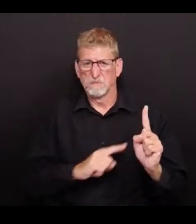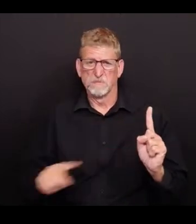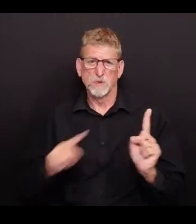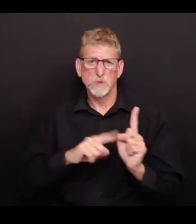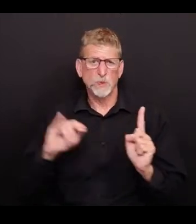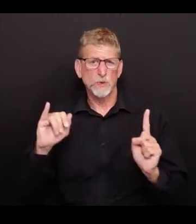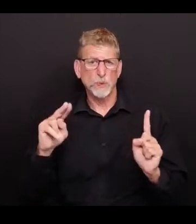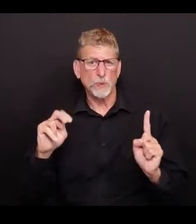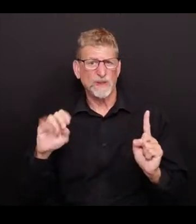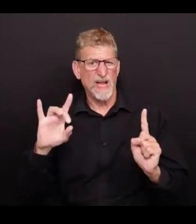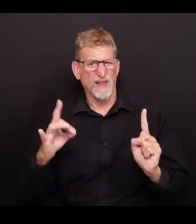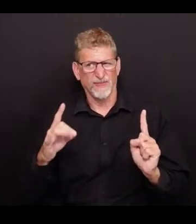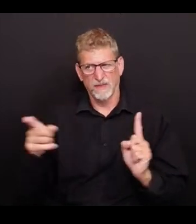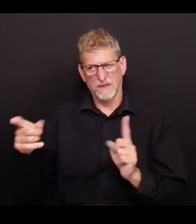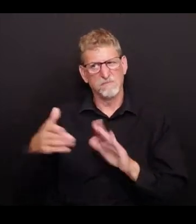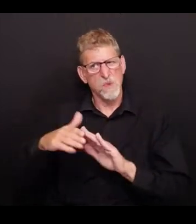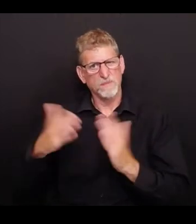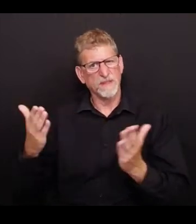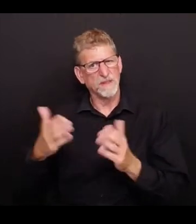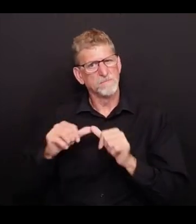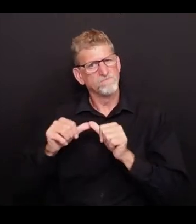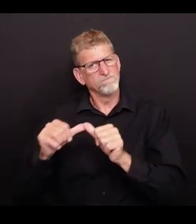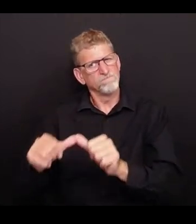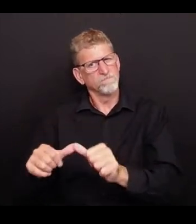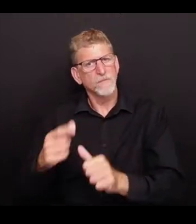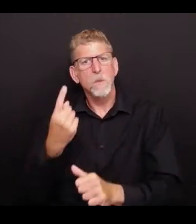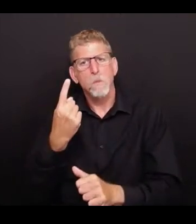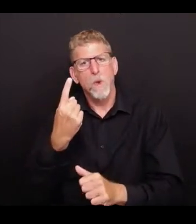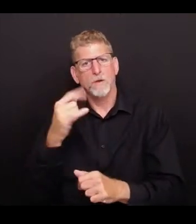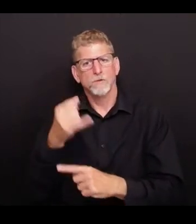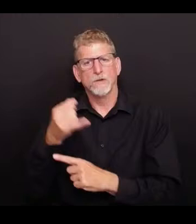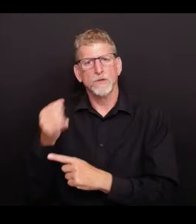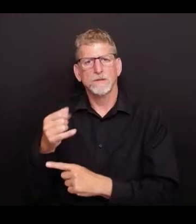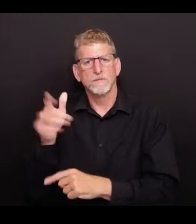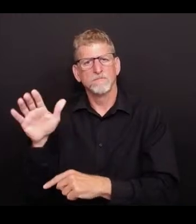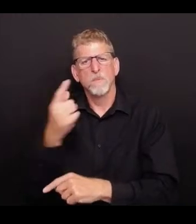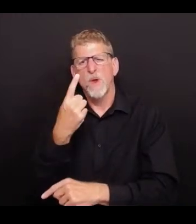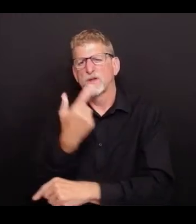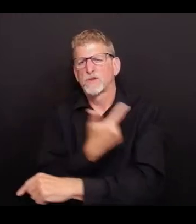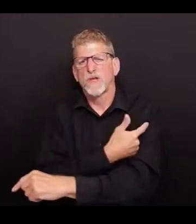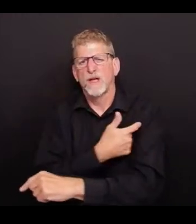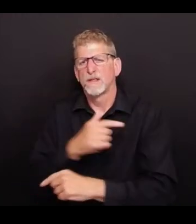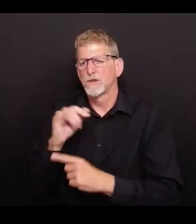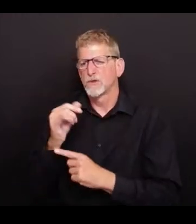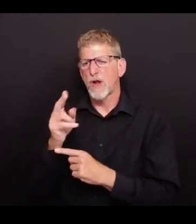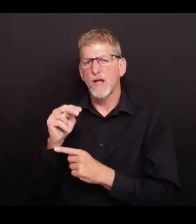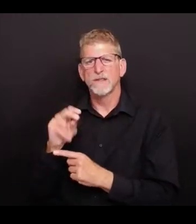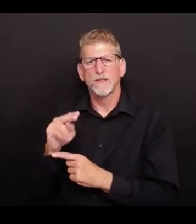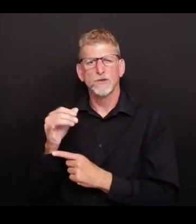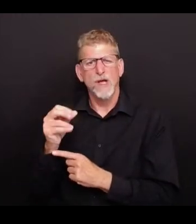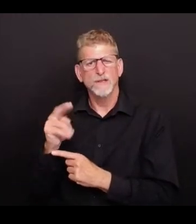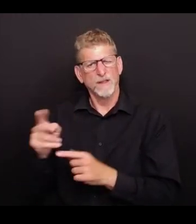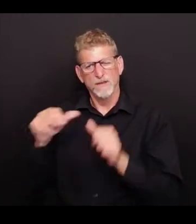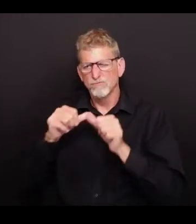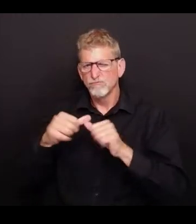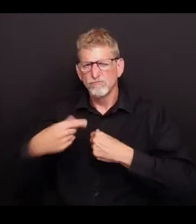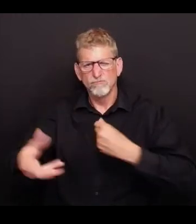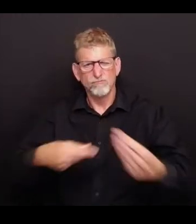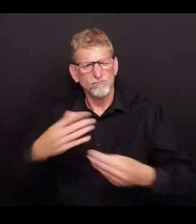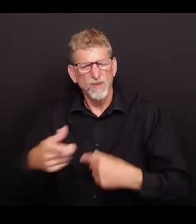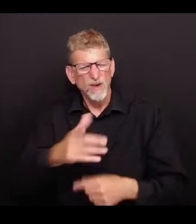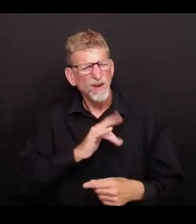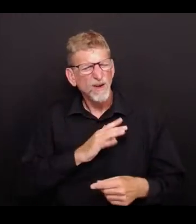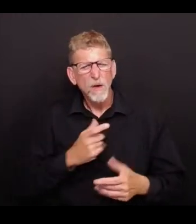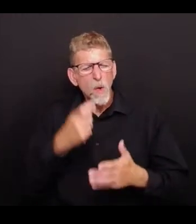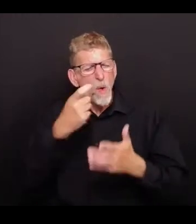8th, they're offering the single-dose Johnson & Johnson vaccine. This is a great no-cost option